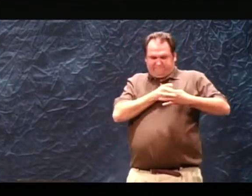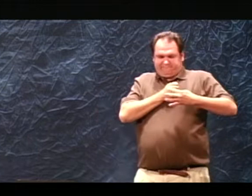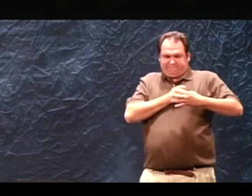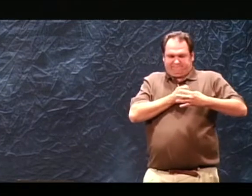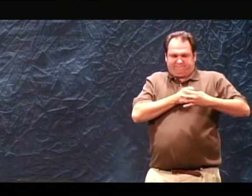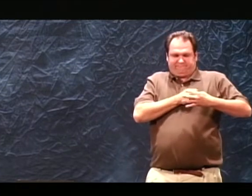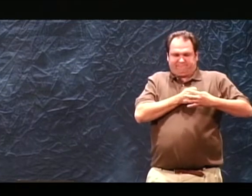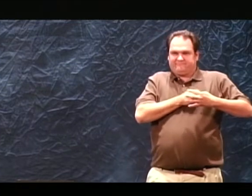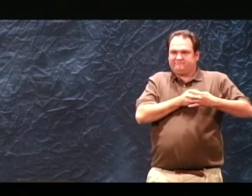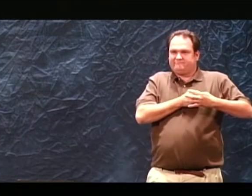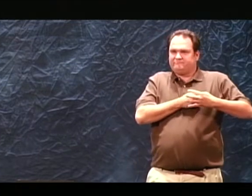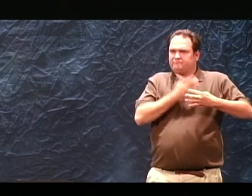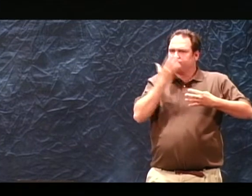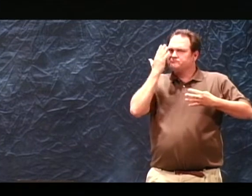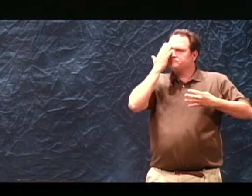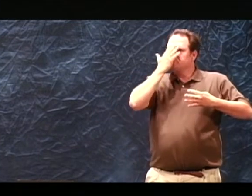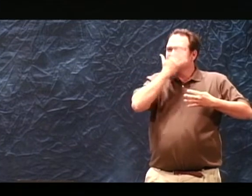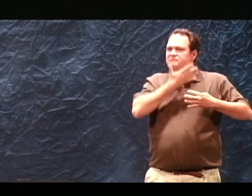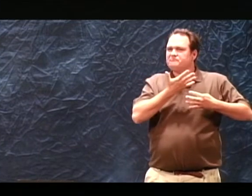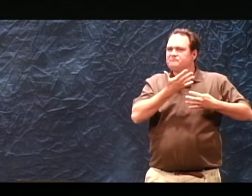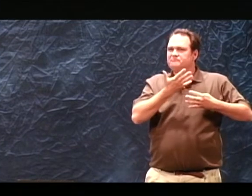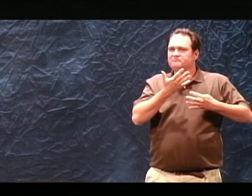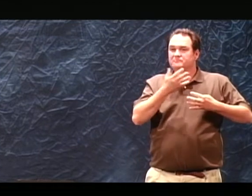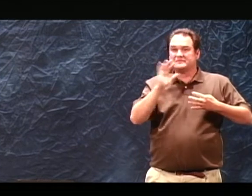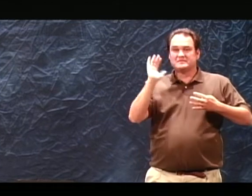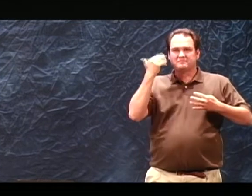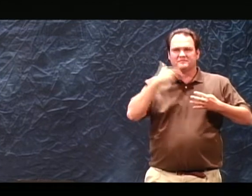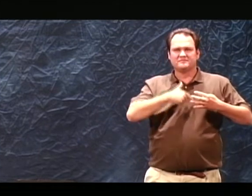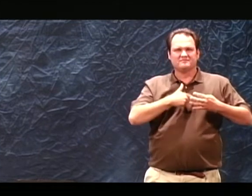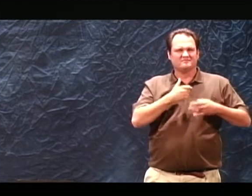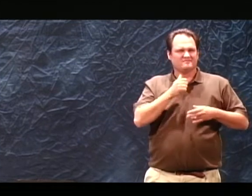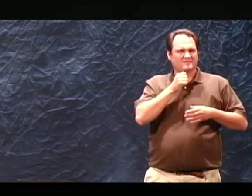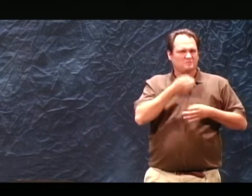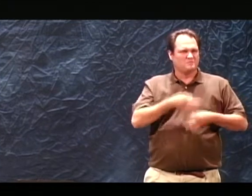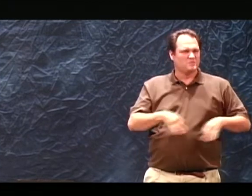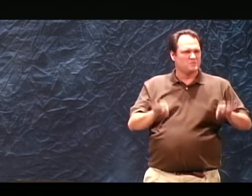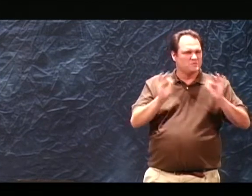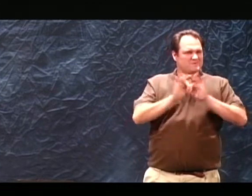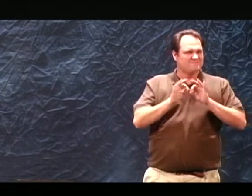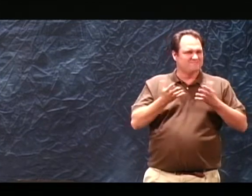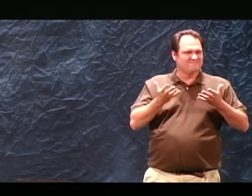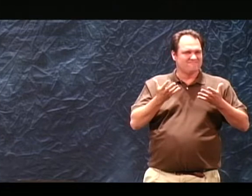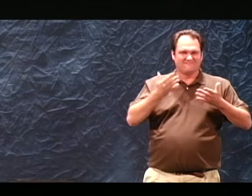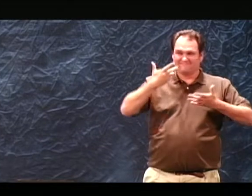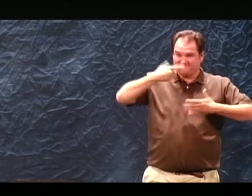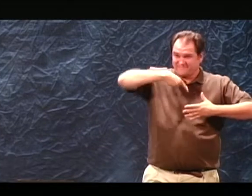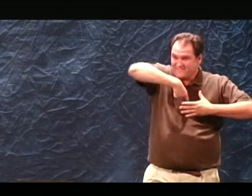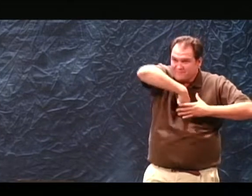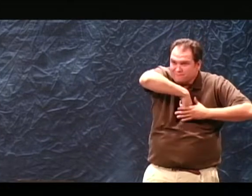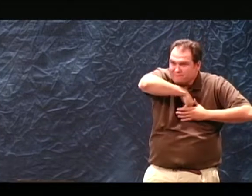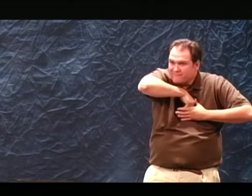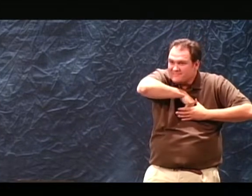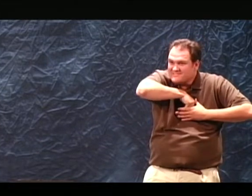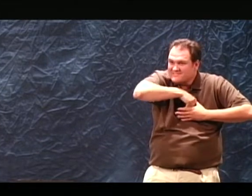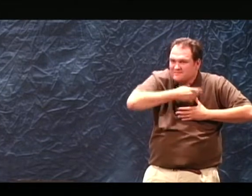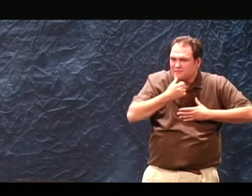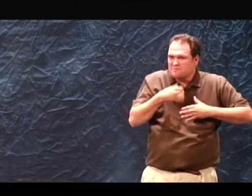there's no evidence for you to see because my heart is beating with inside me and yet it is